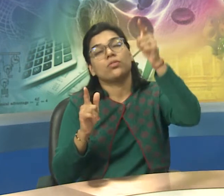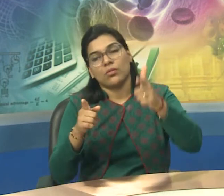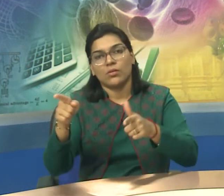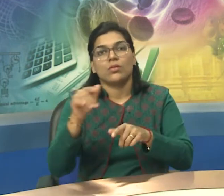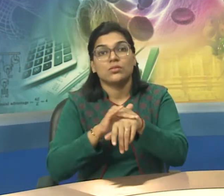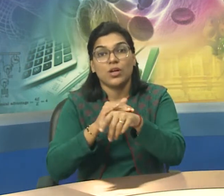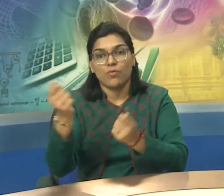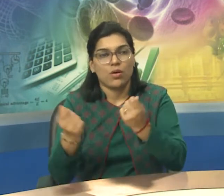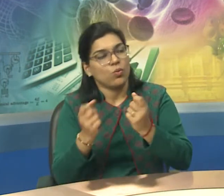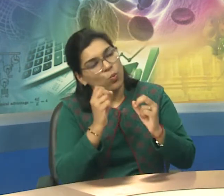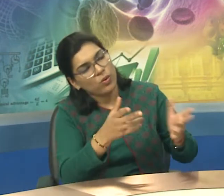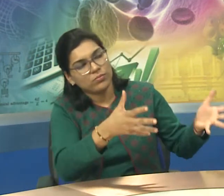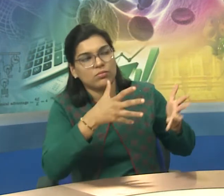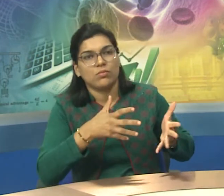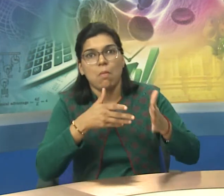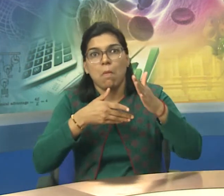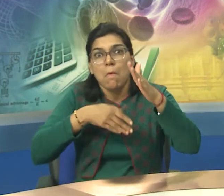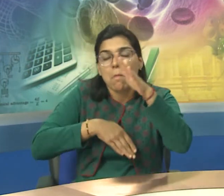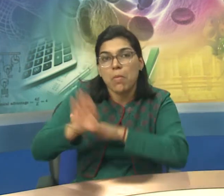and are sold to the